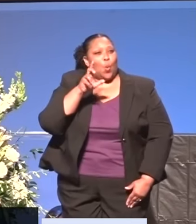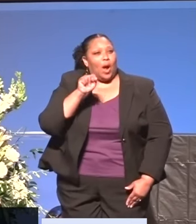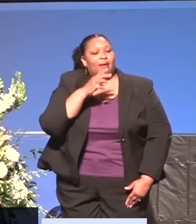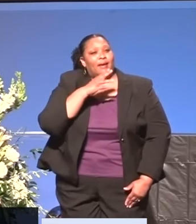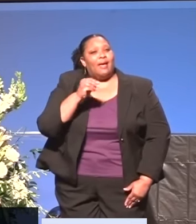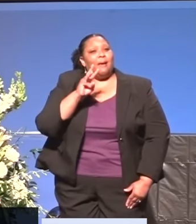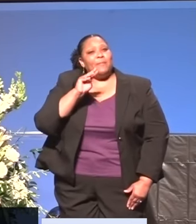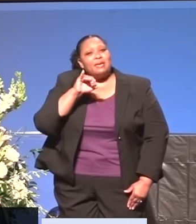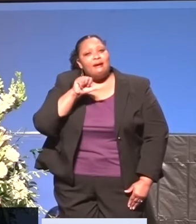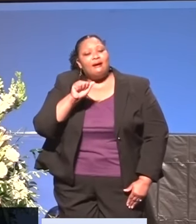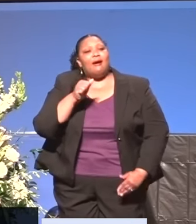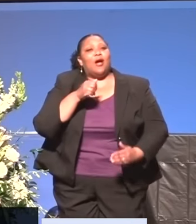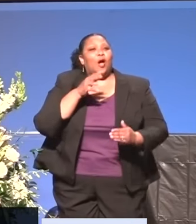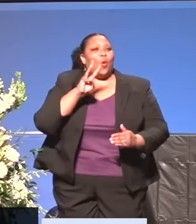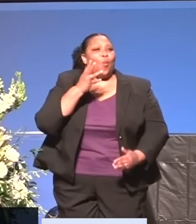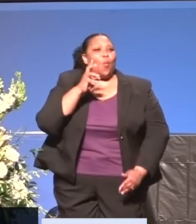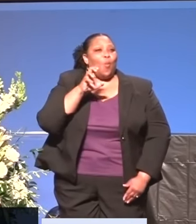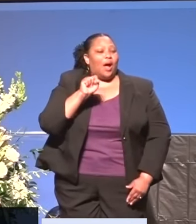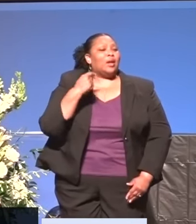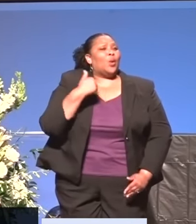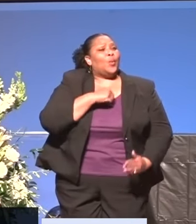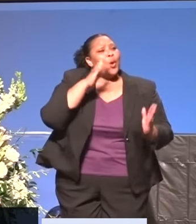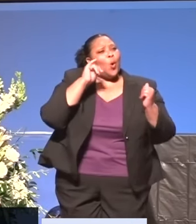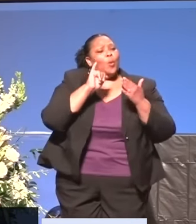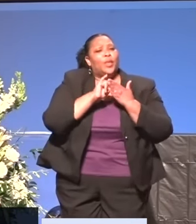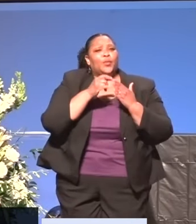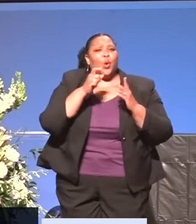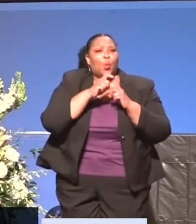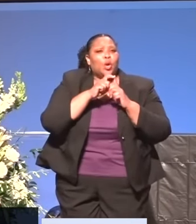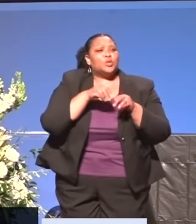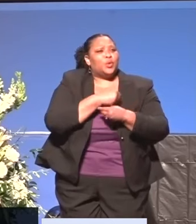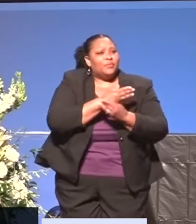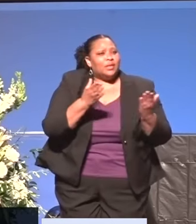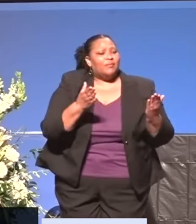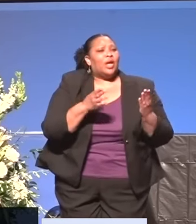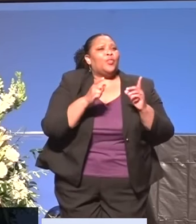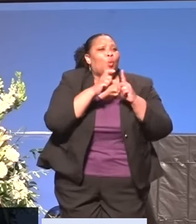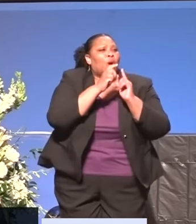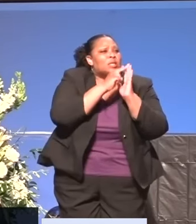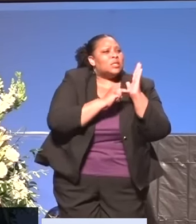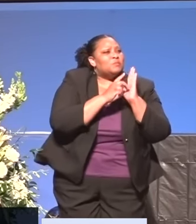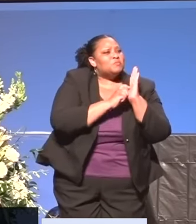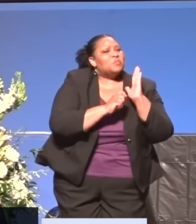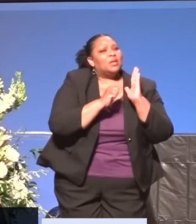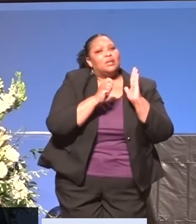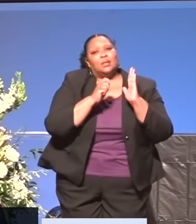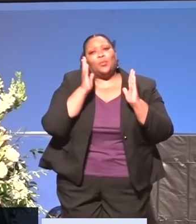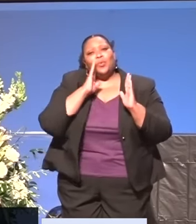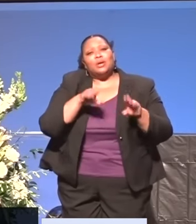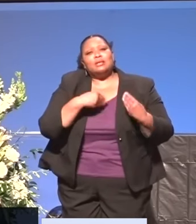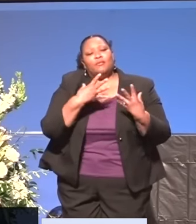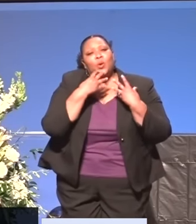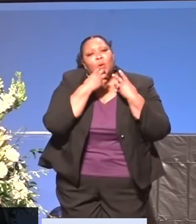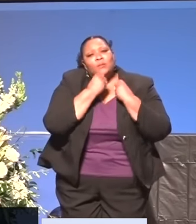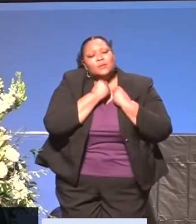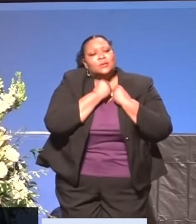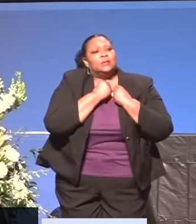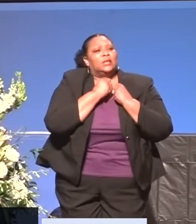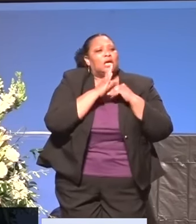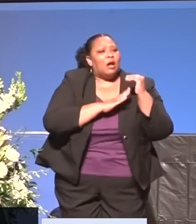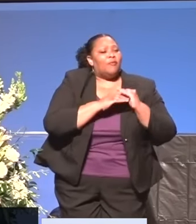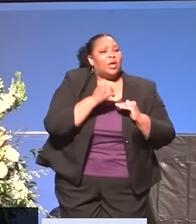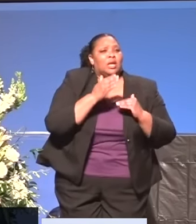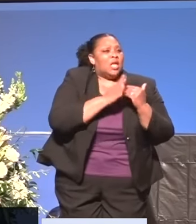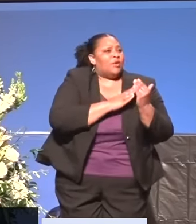hope that the words that have been spoken and the words that have been written will bring you comfort in the days to come. And while